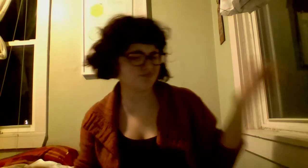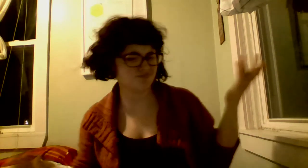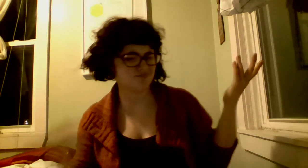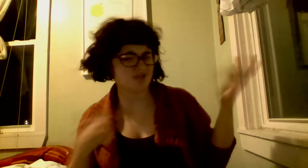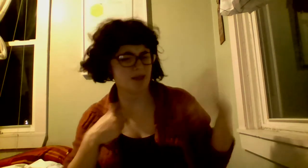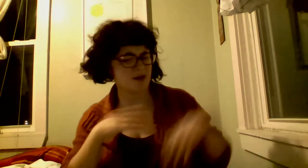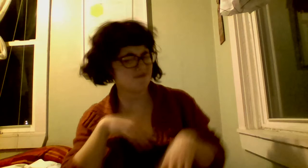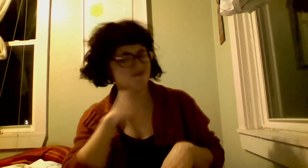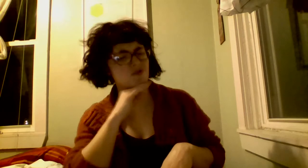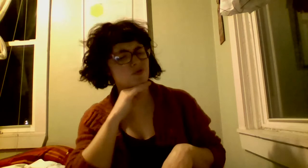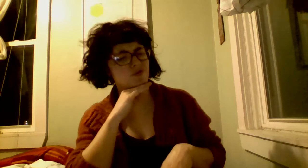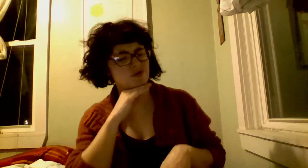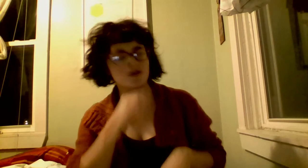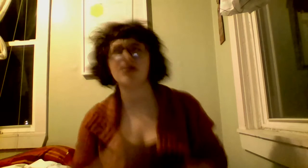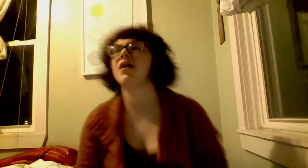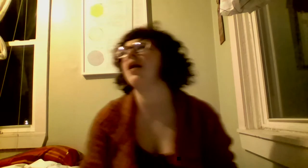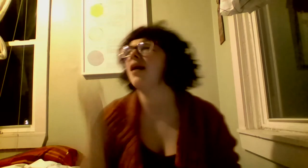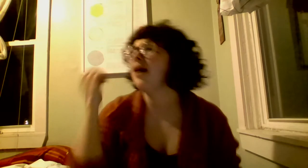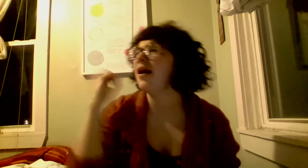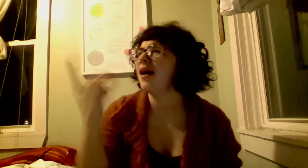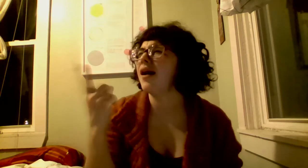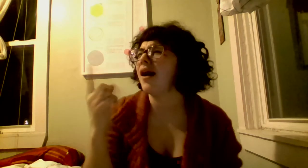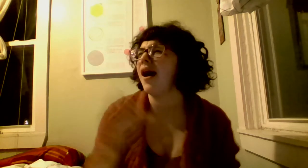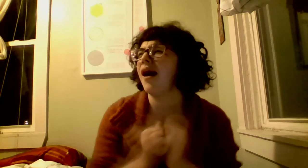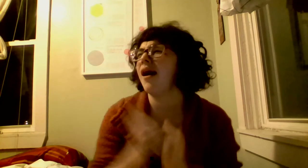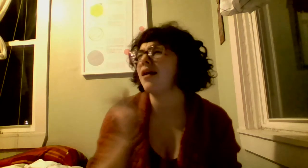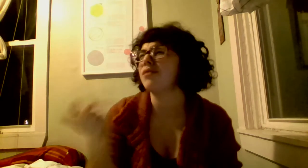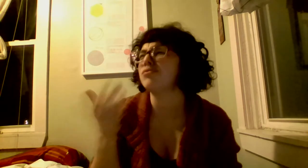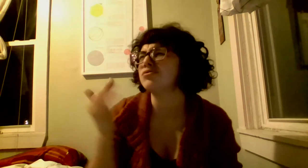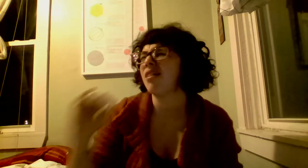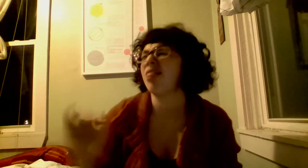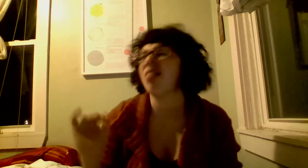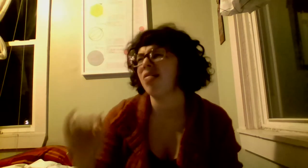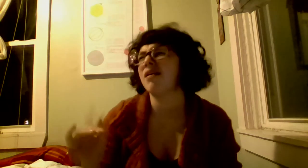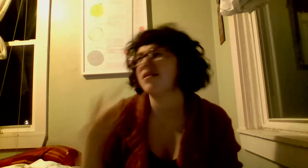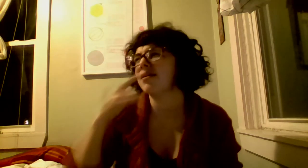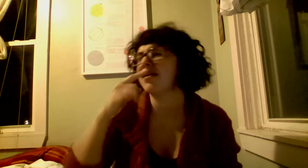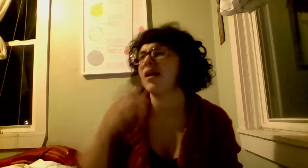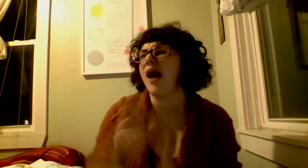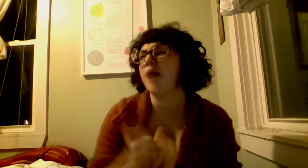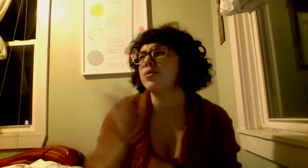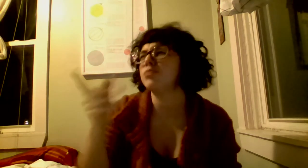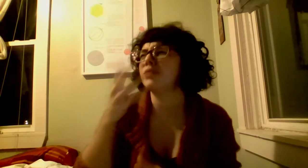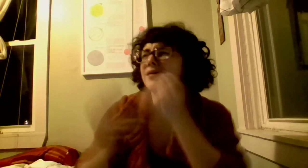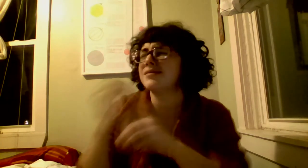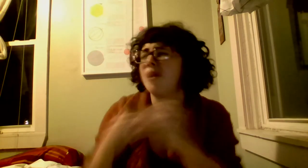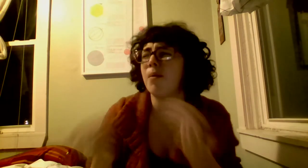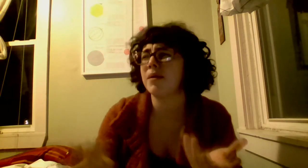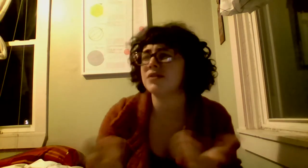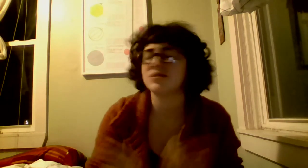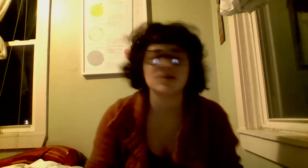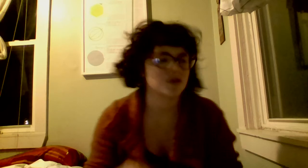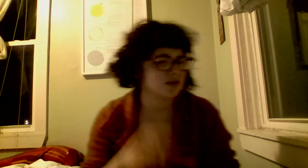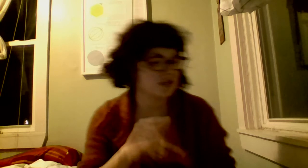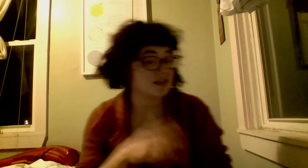"I don't get it. How do you do it? You're just such a little fella. How can you eat so much?" Well, it's easy. Here's what you do. You get out